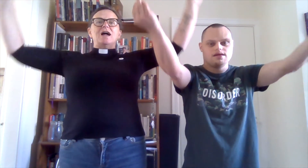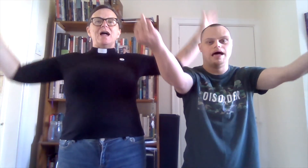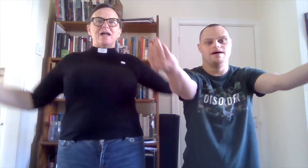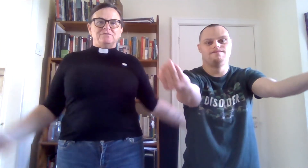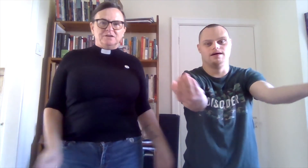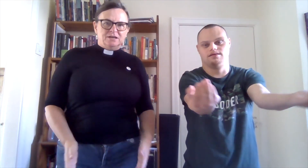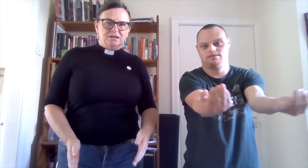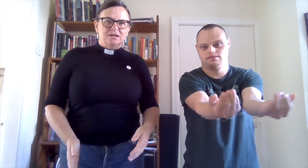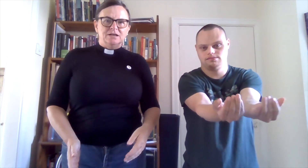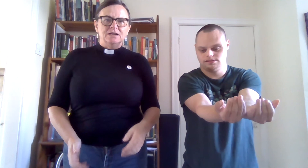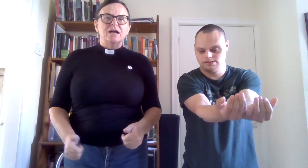who art in heaven,